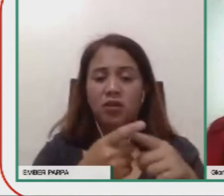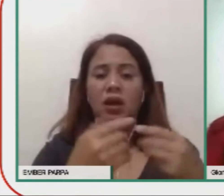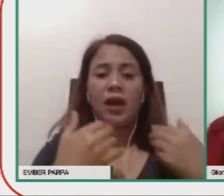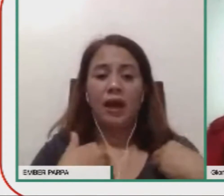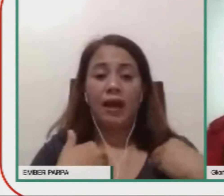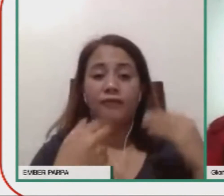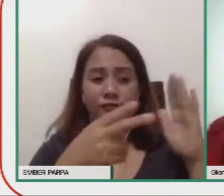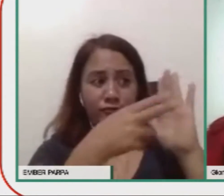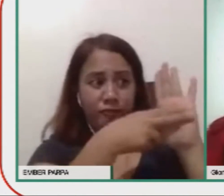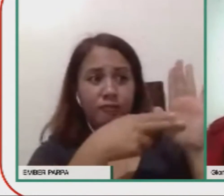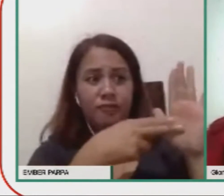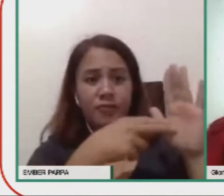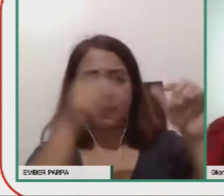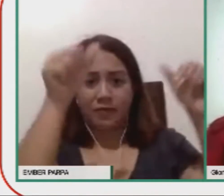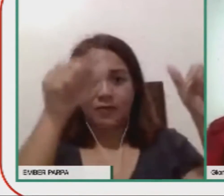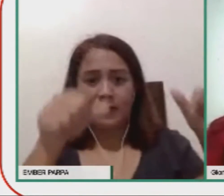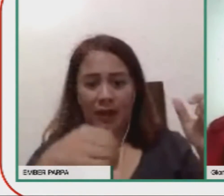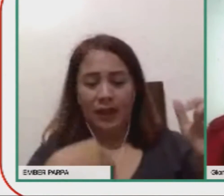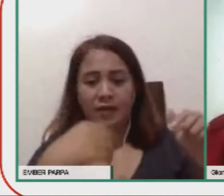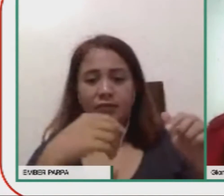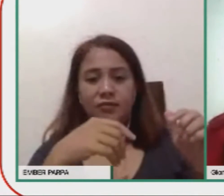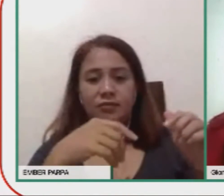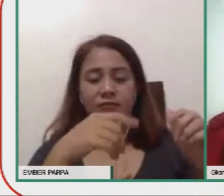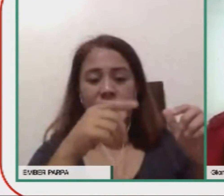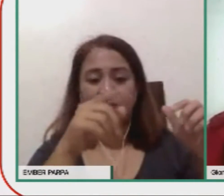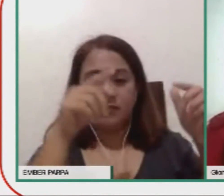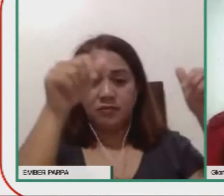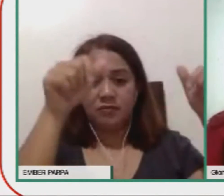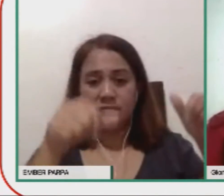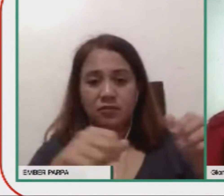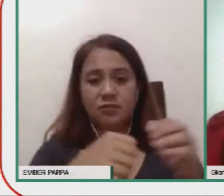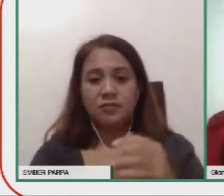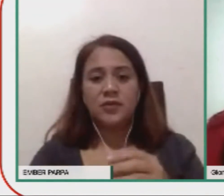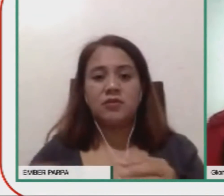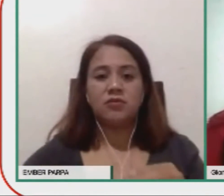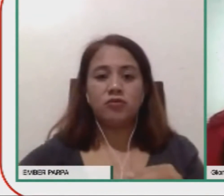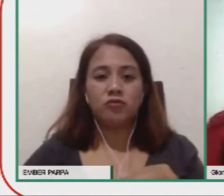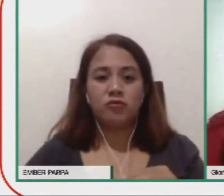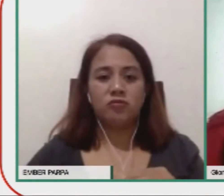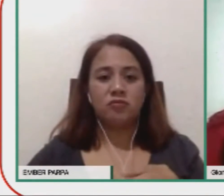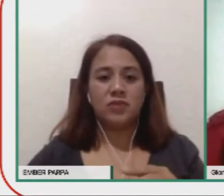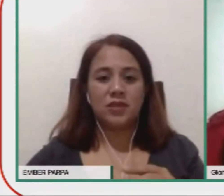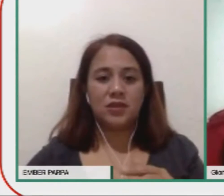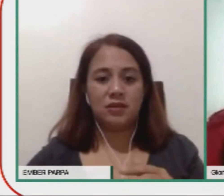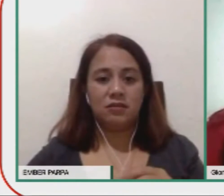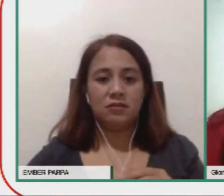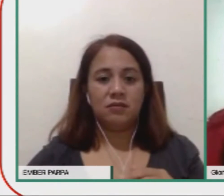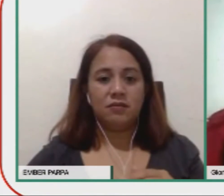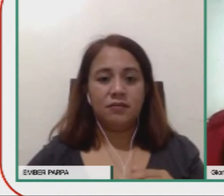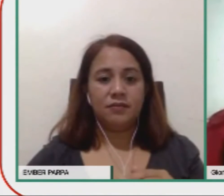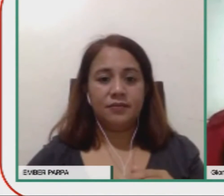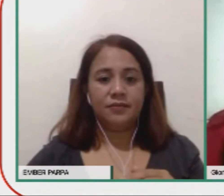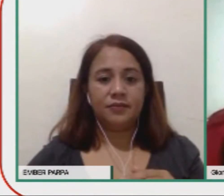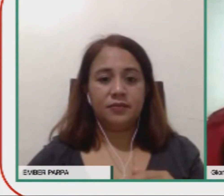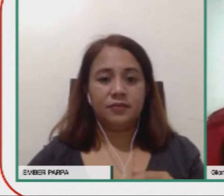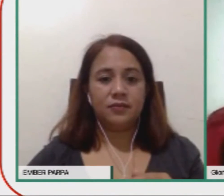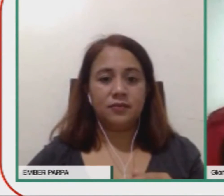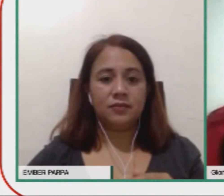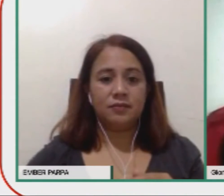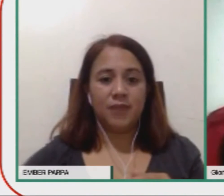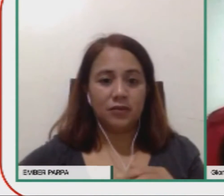yung na signages. One of important factor ng accessibility law is